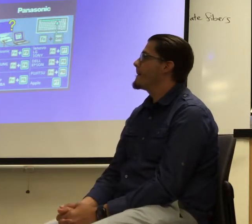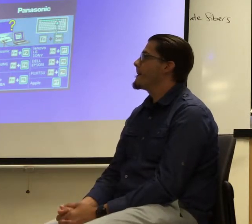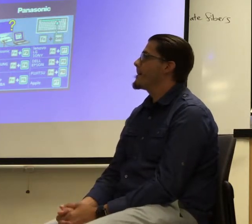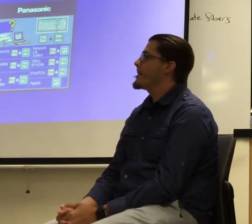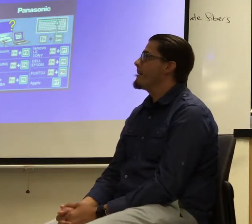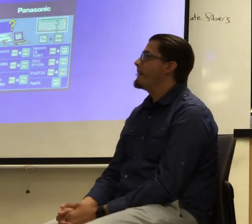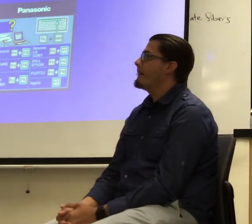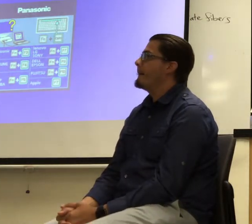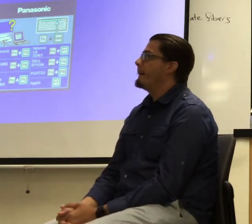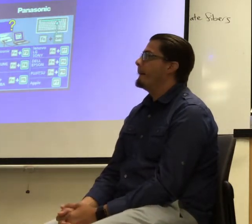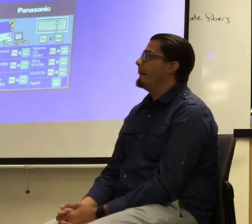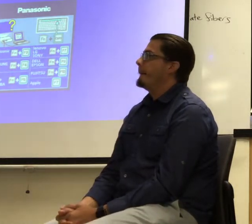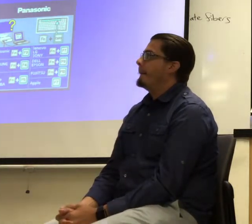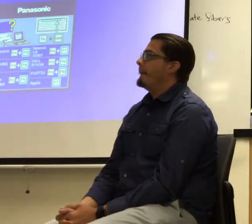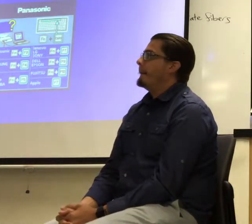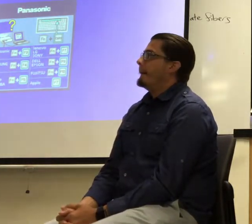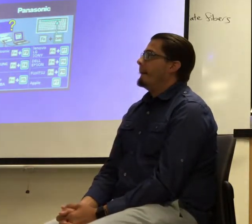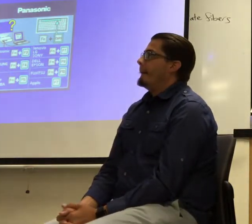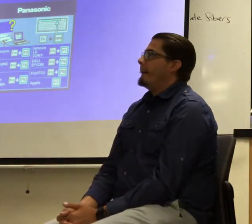Are these both issues in the frontal